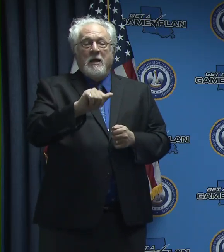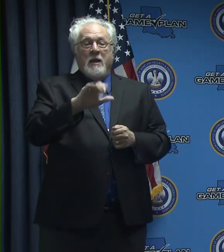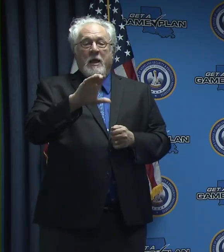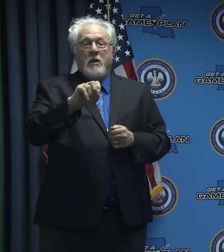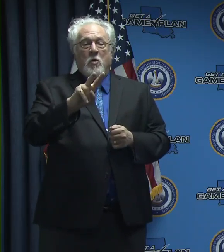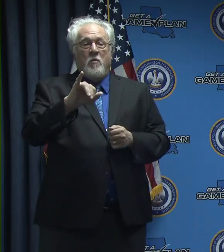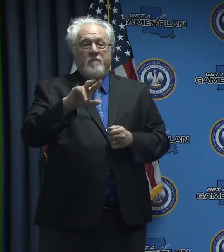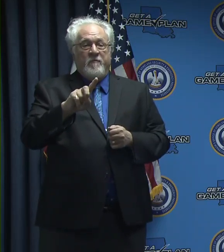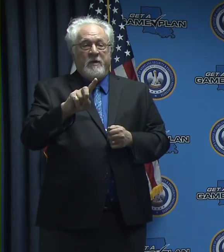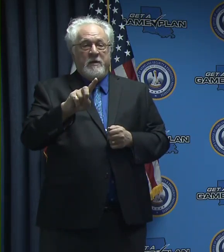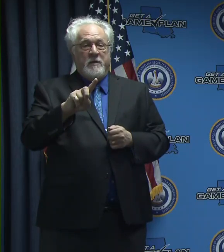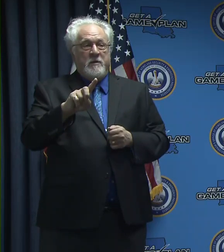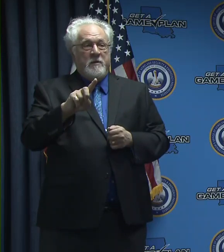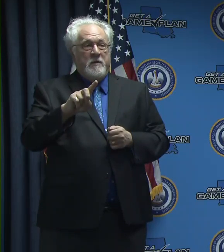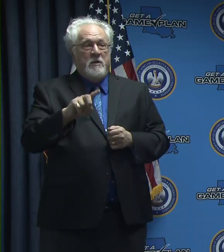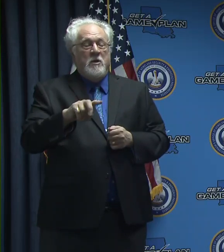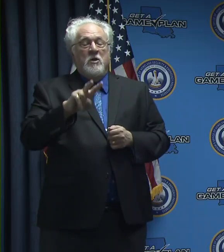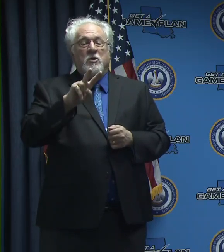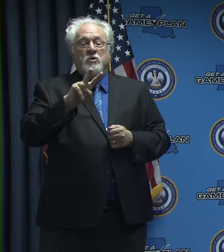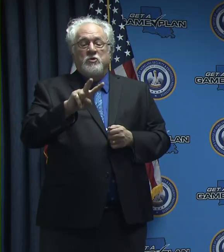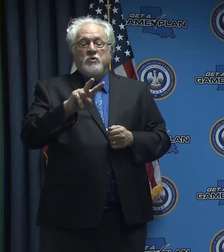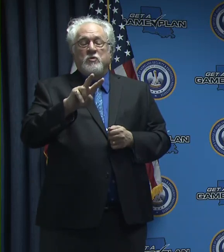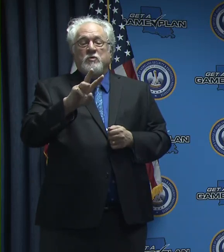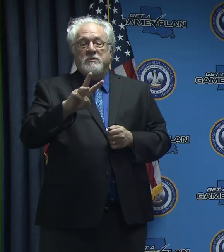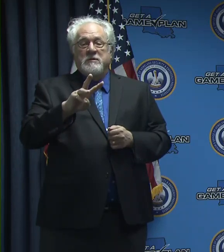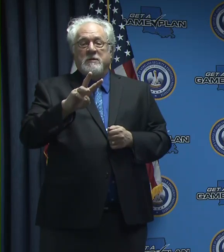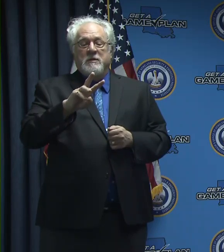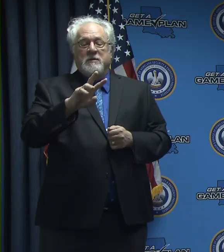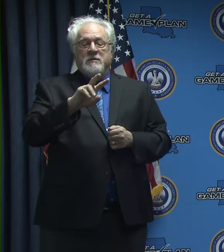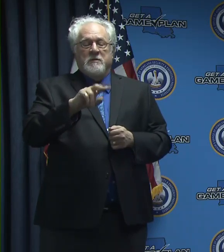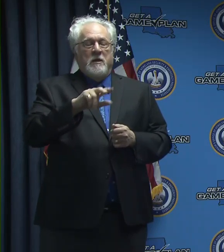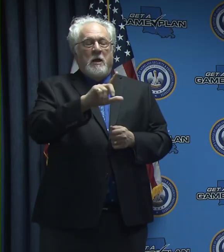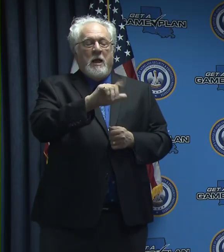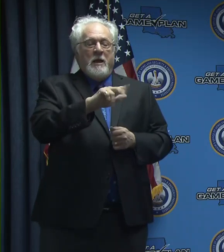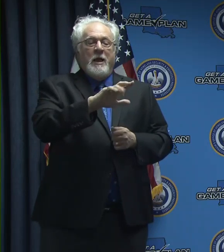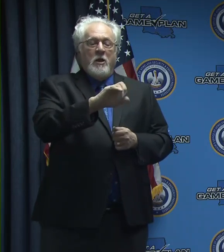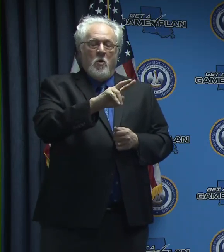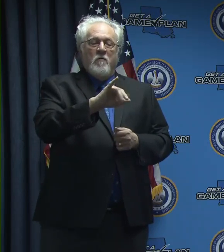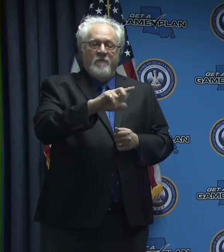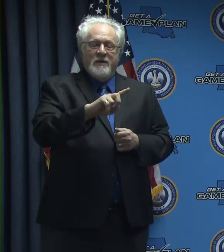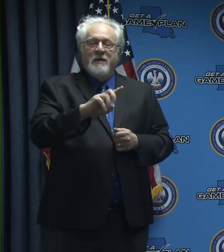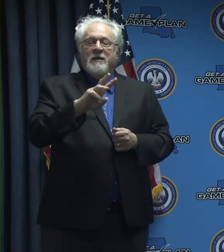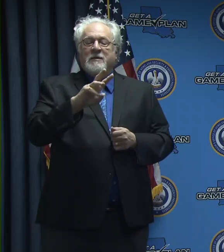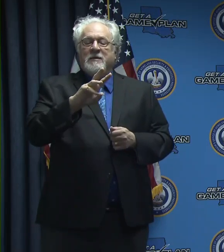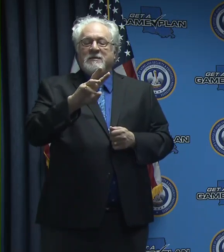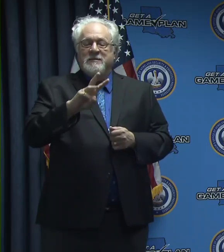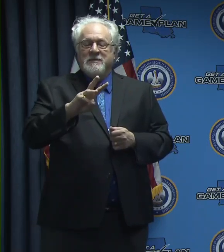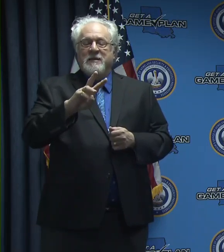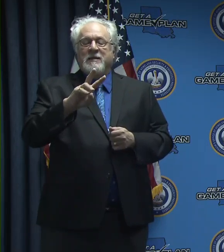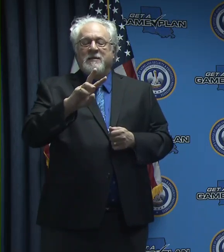COVID to 67283. LA COVID to